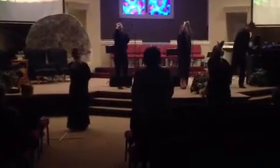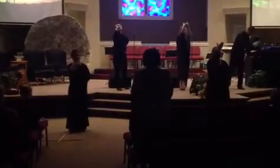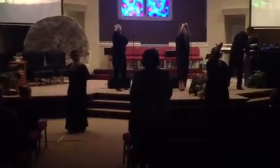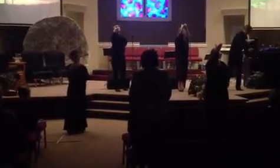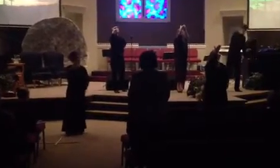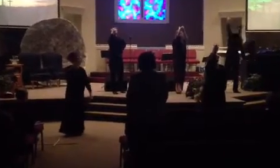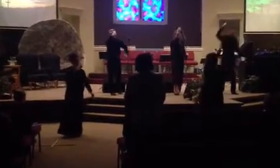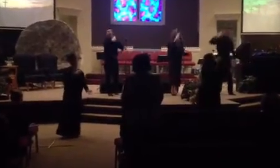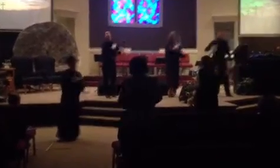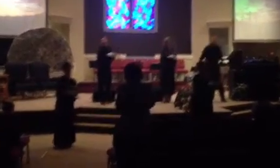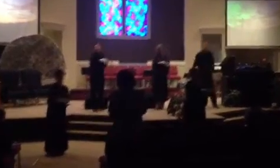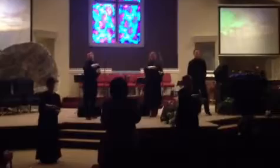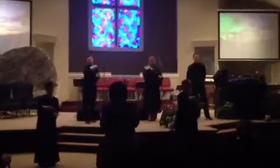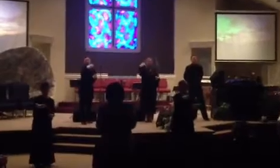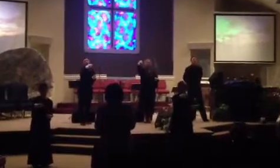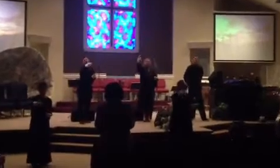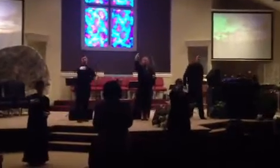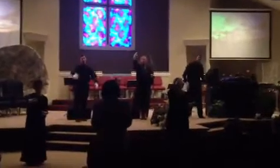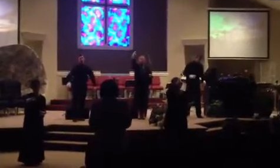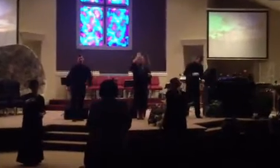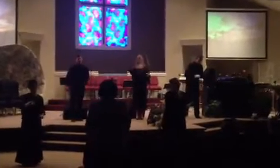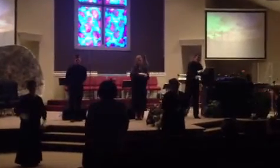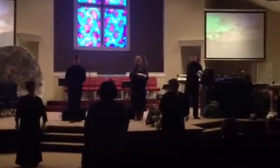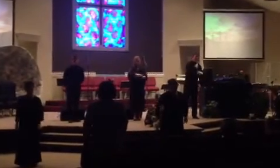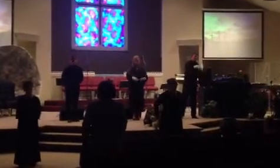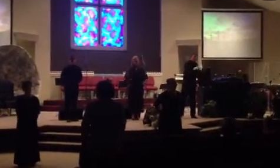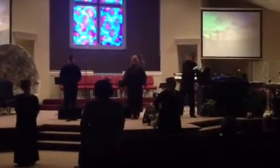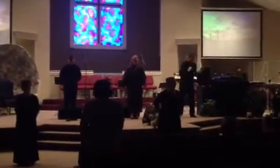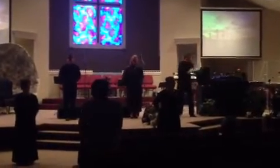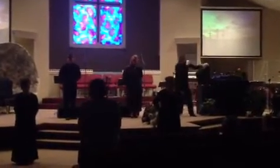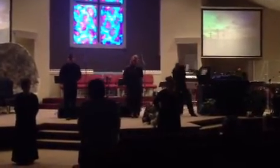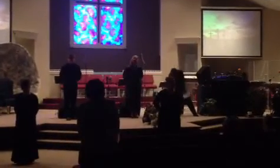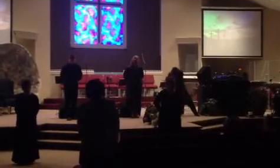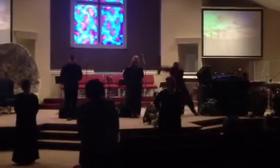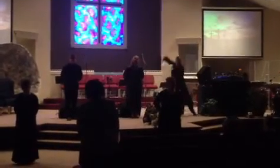want you all I can do.